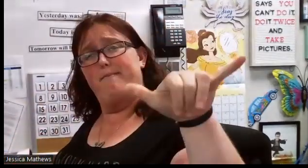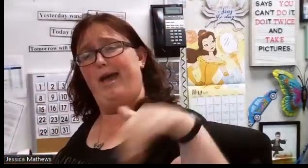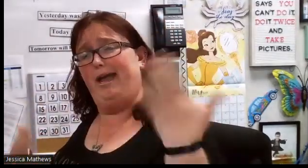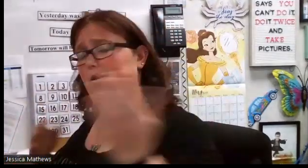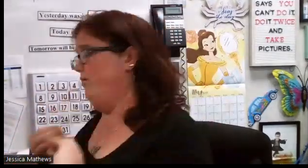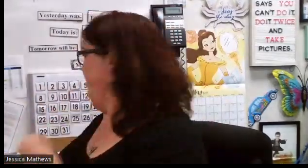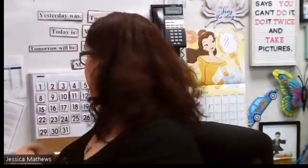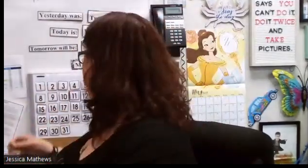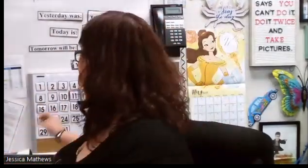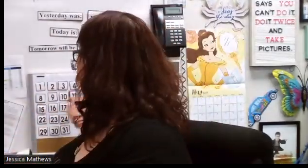May. What number?